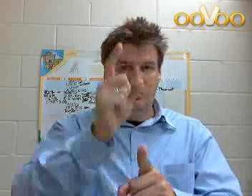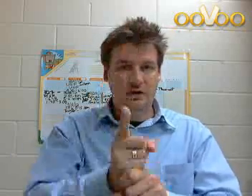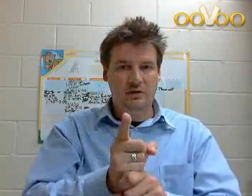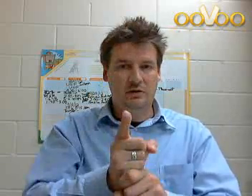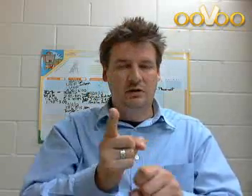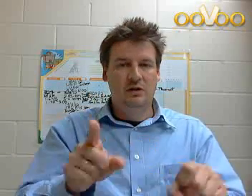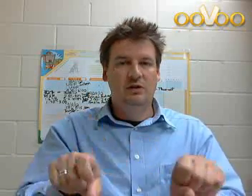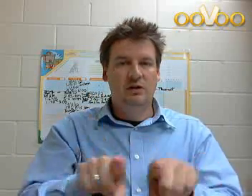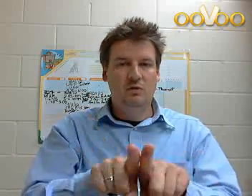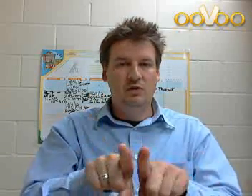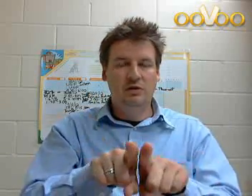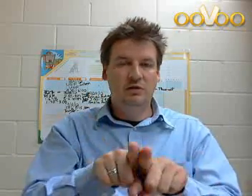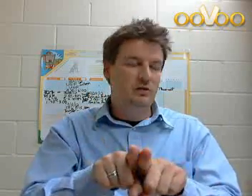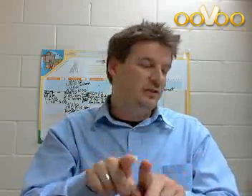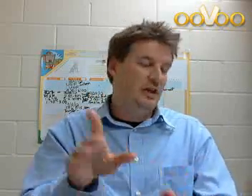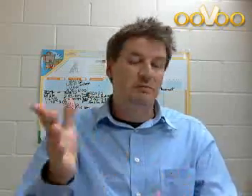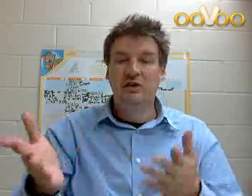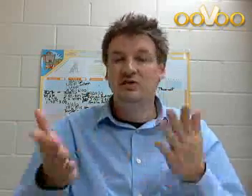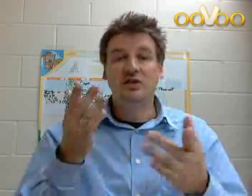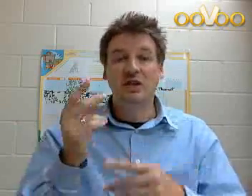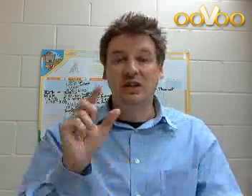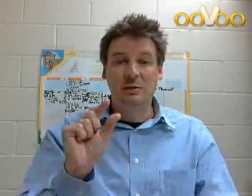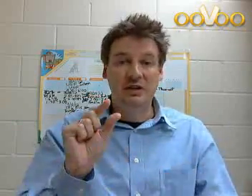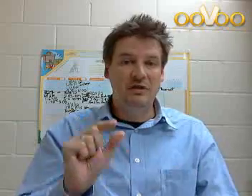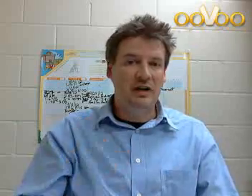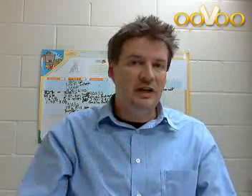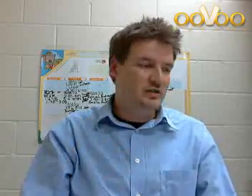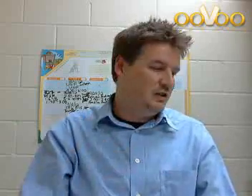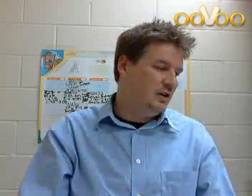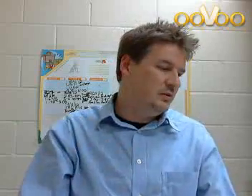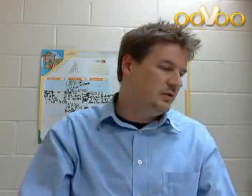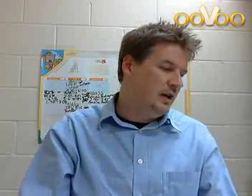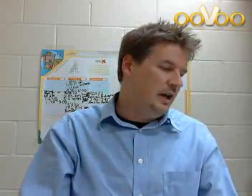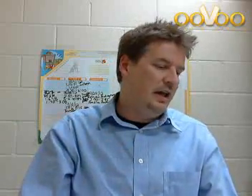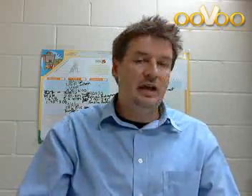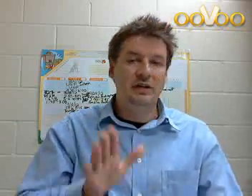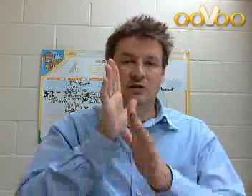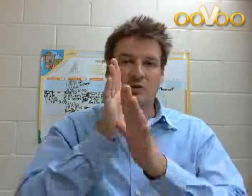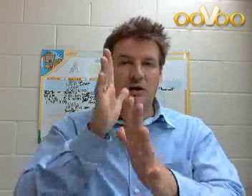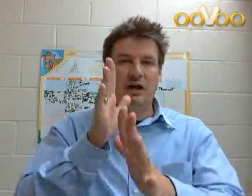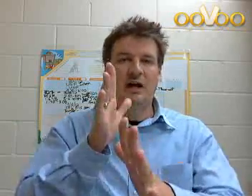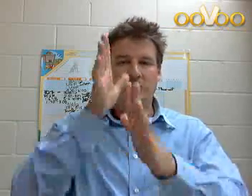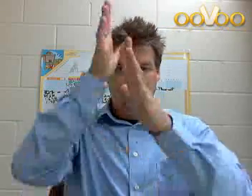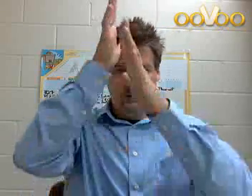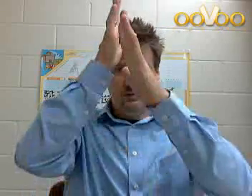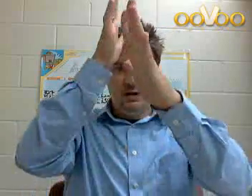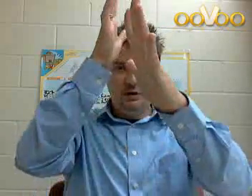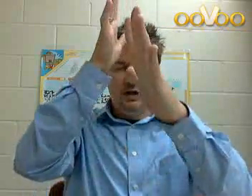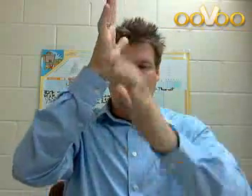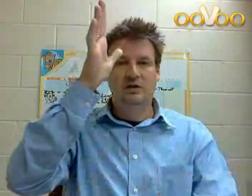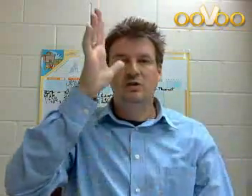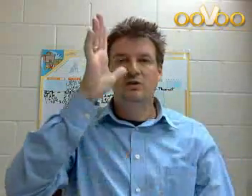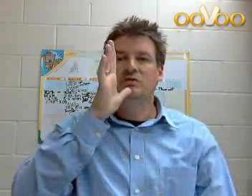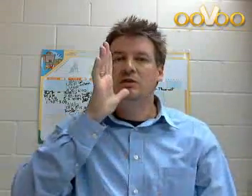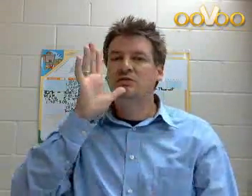brother, or you can do the same. So there's a little bit of variation in those. And grandma, grandpa, she was doing it